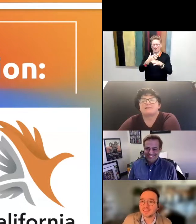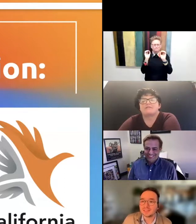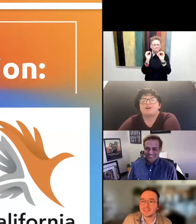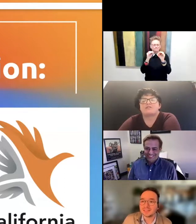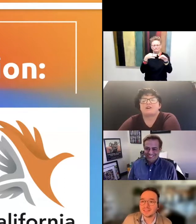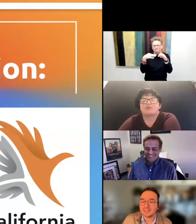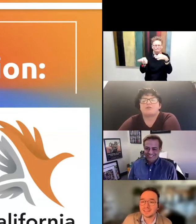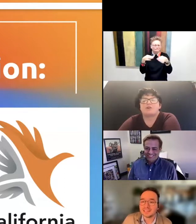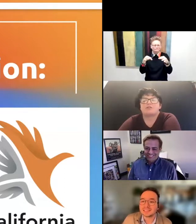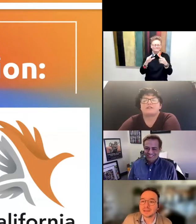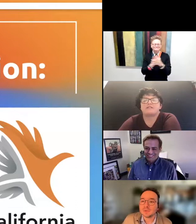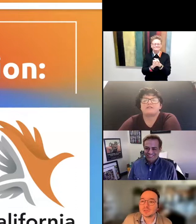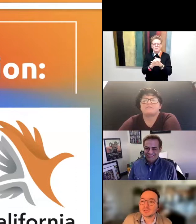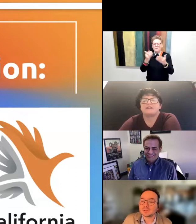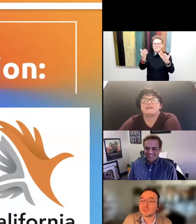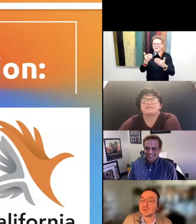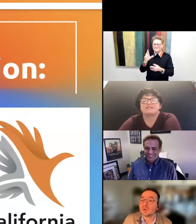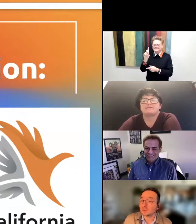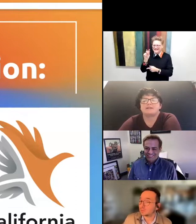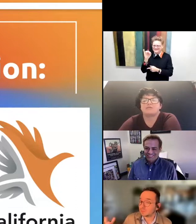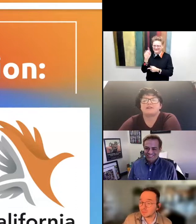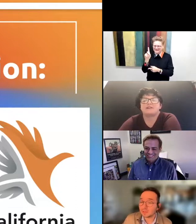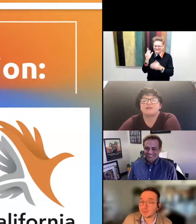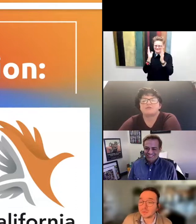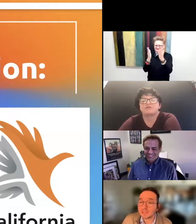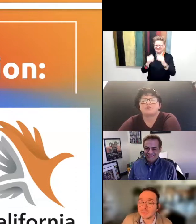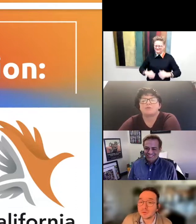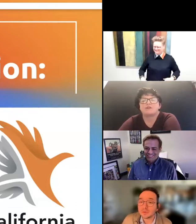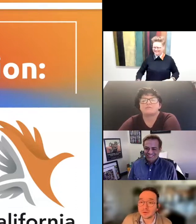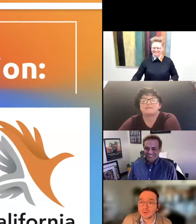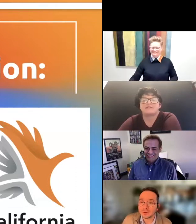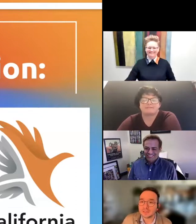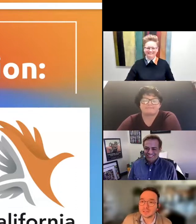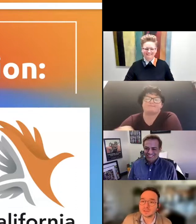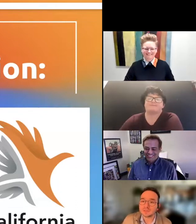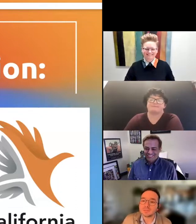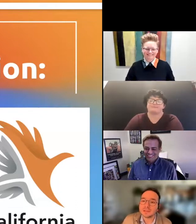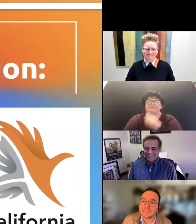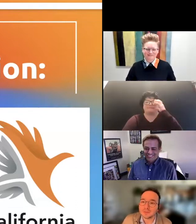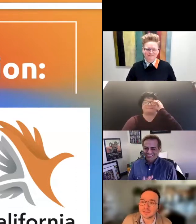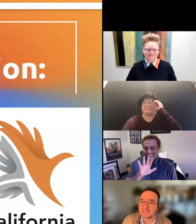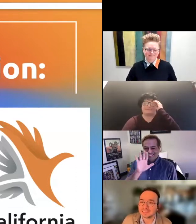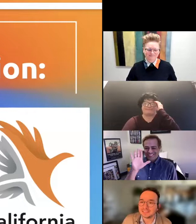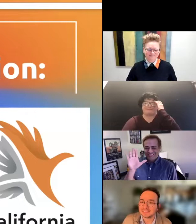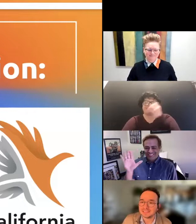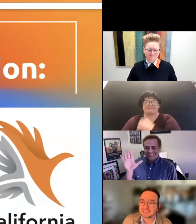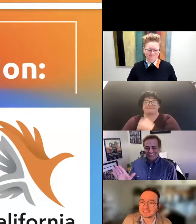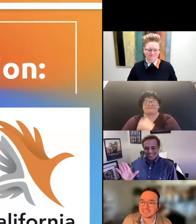and be involved in our core curriculum and explain what he knows. So welcome, David.